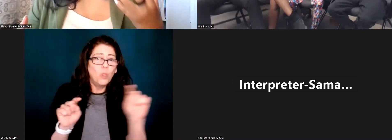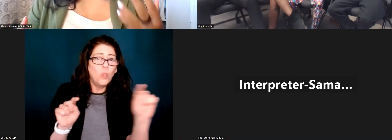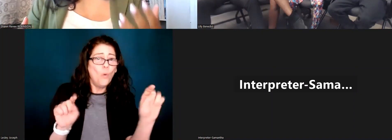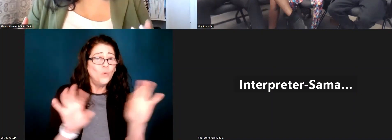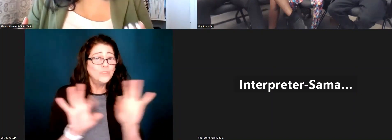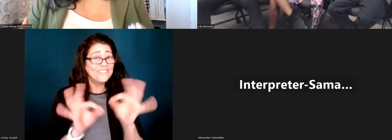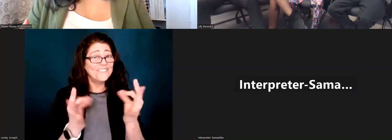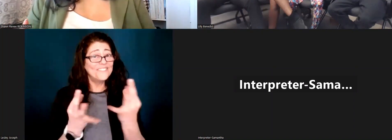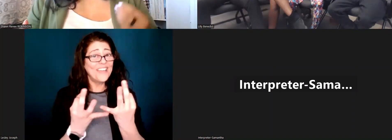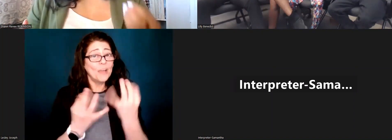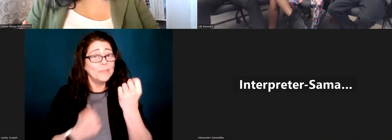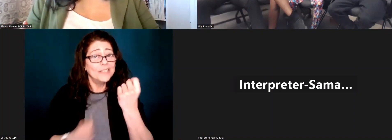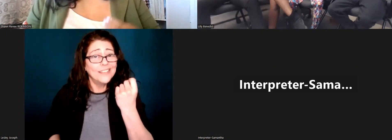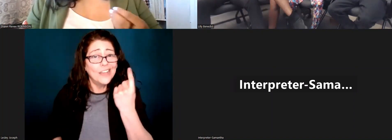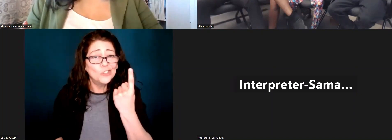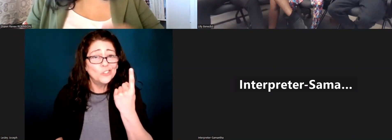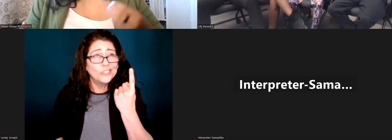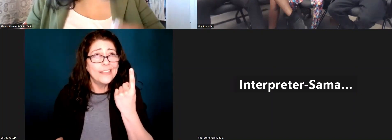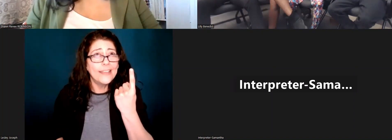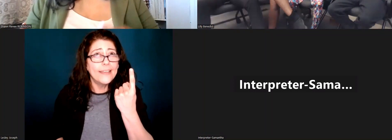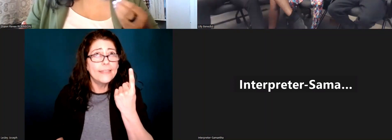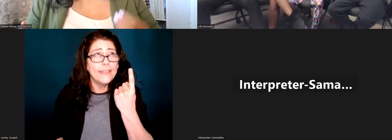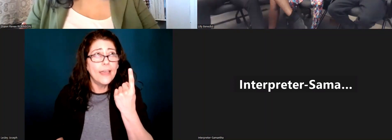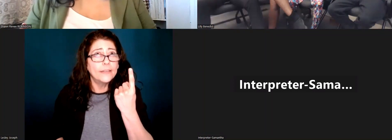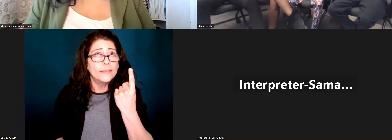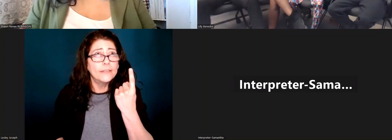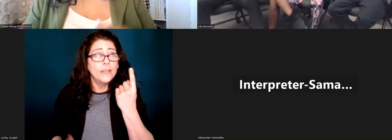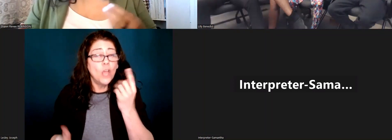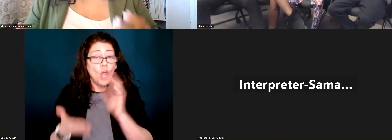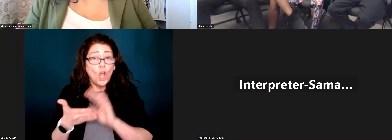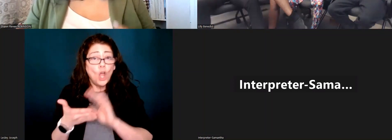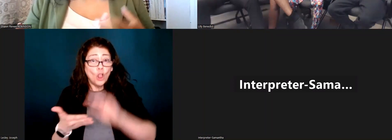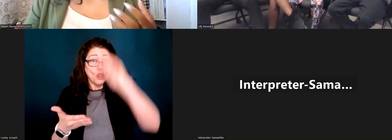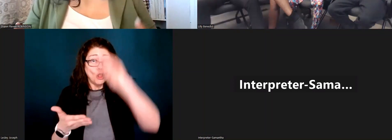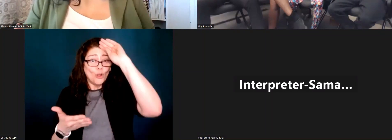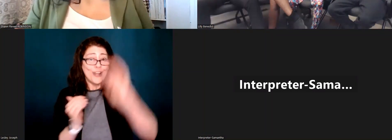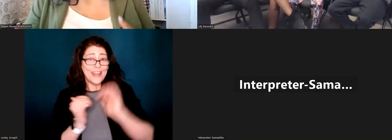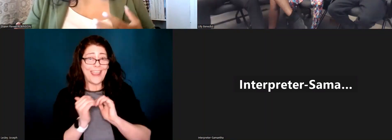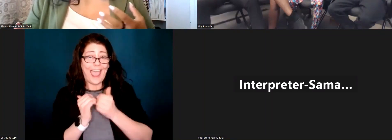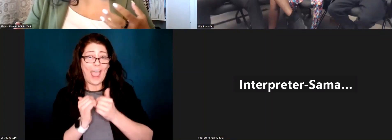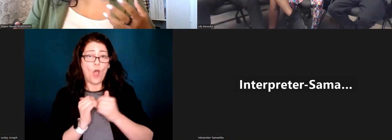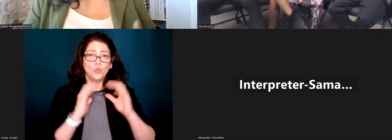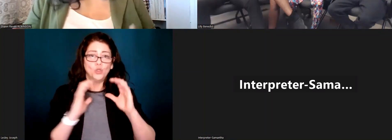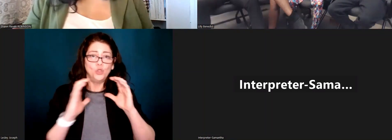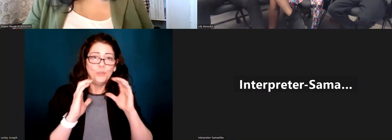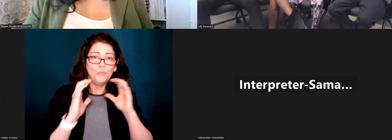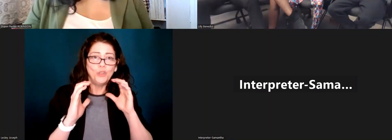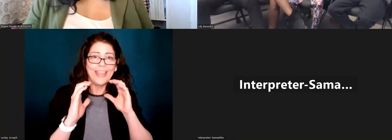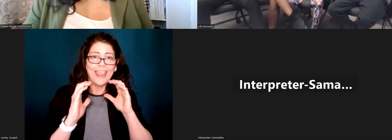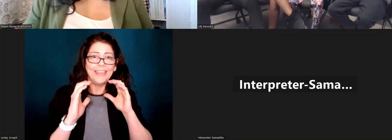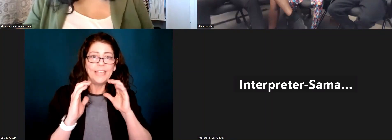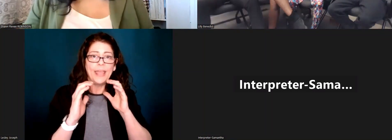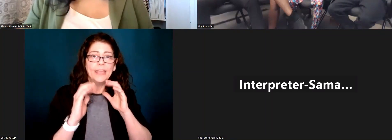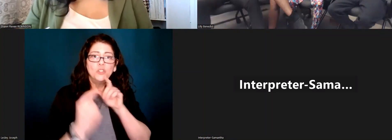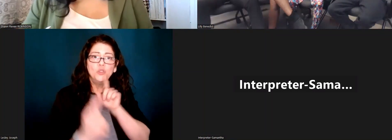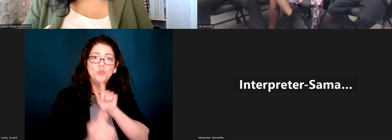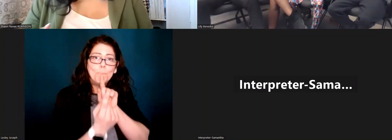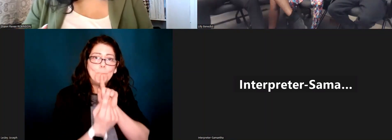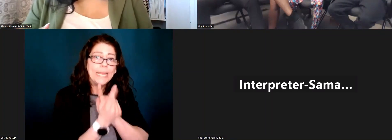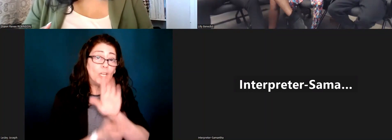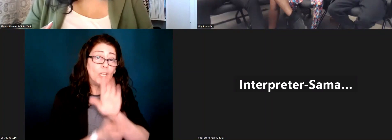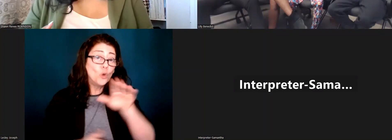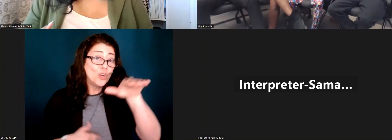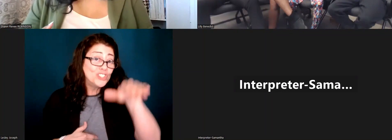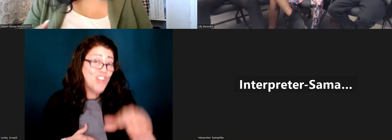there is something important about learning to communicate the way your child communicates. And